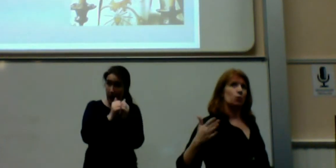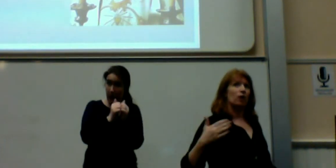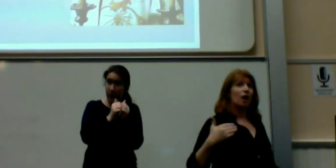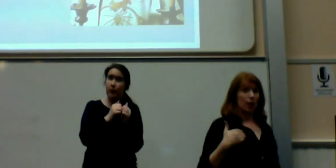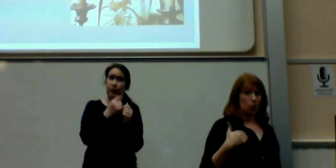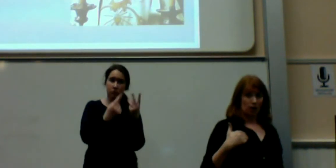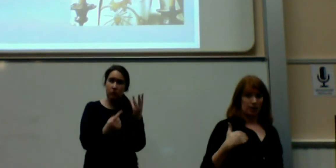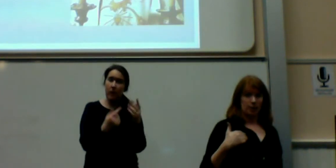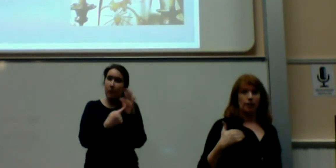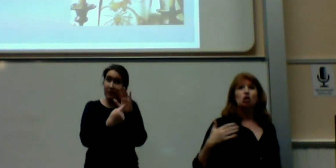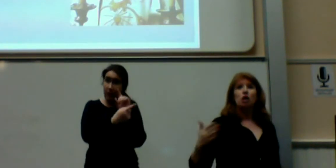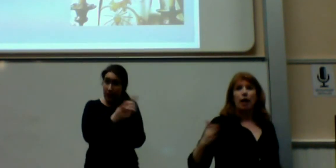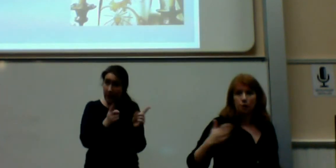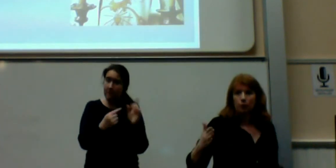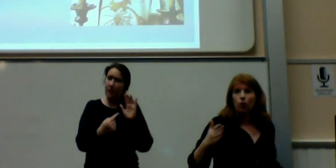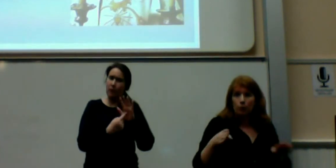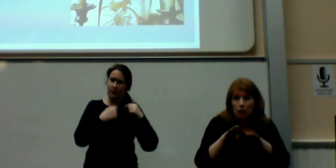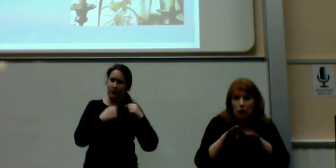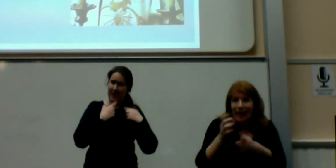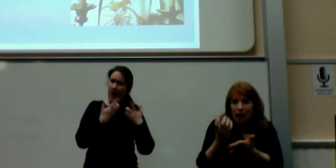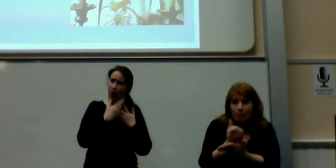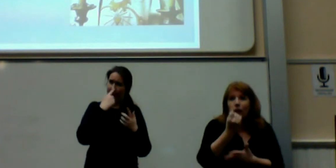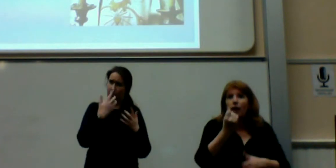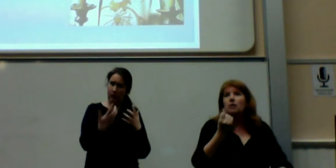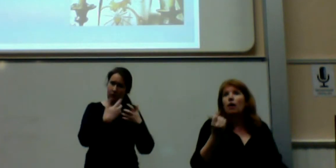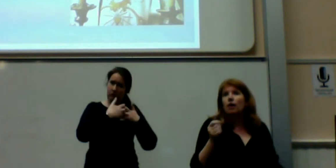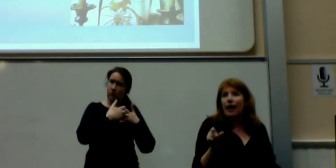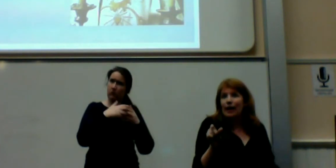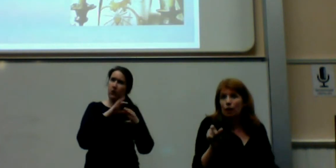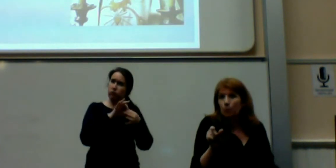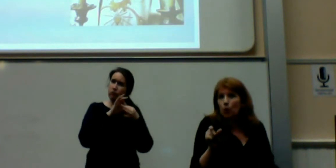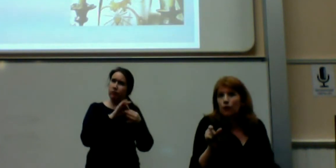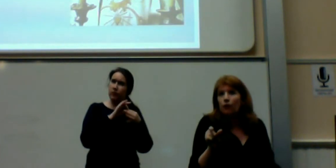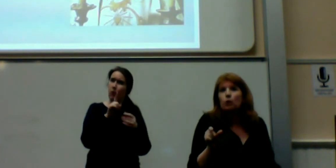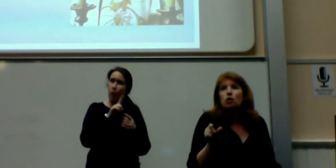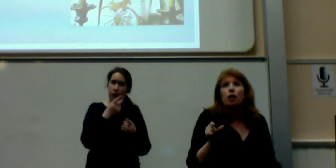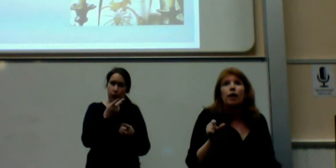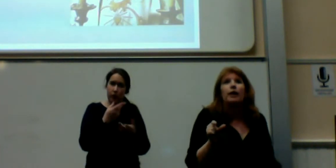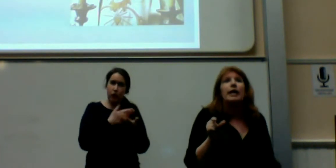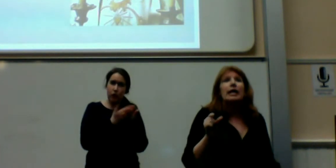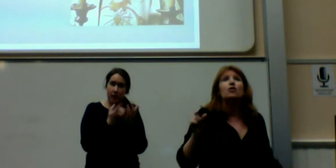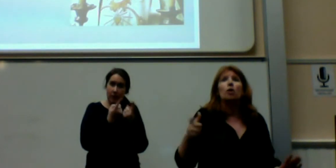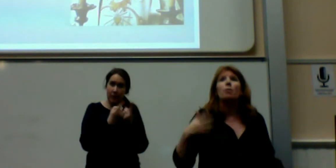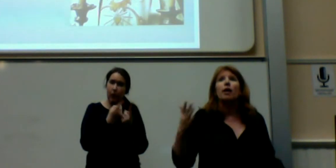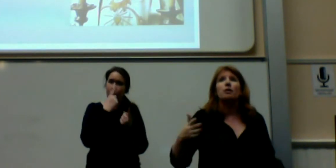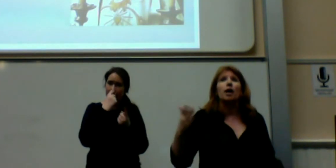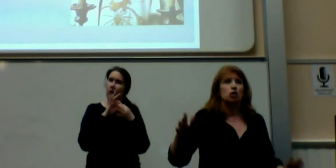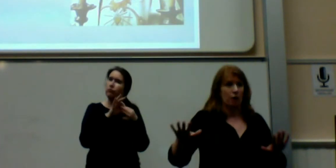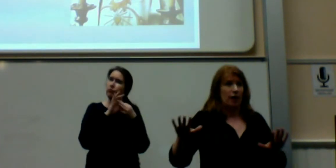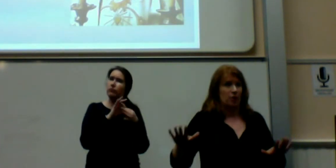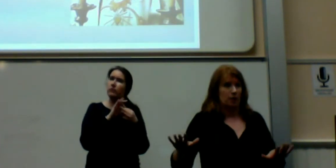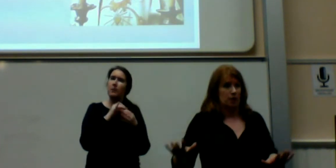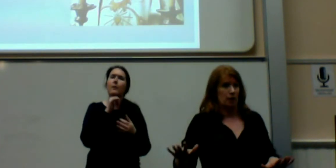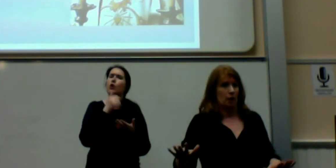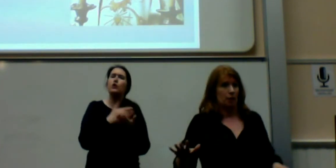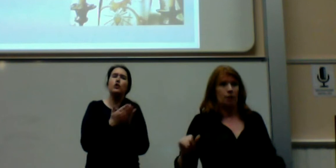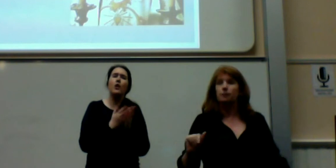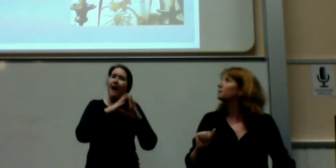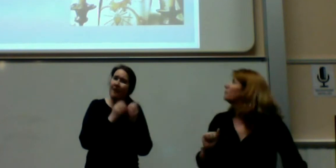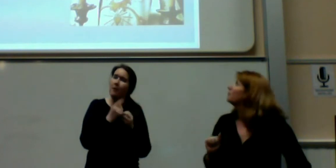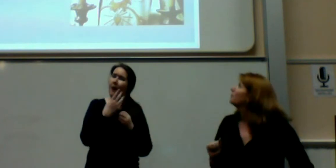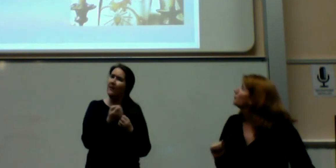wants and what I want shareable, and we can capitalize on that component that we share, even though we might not share everything in